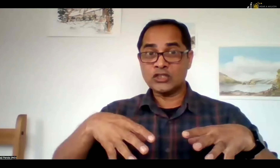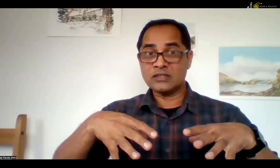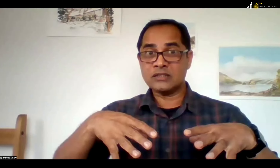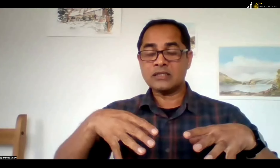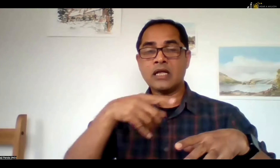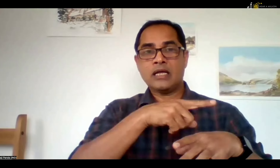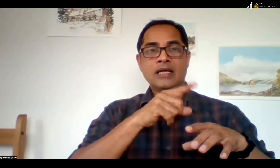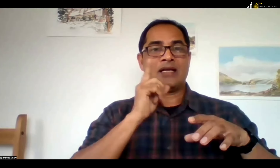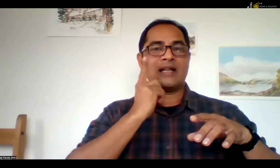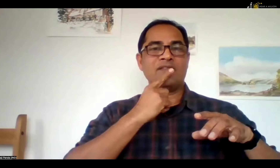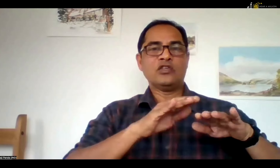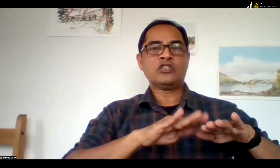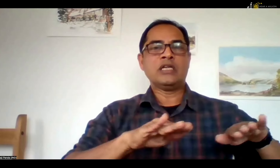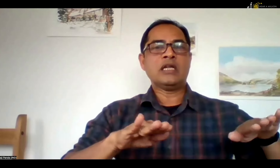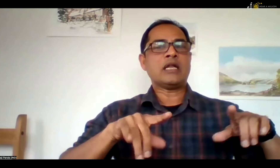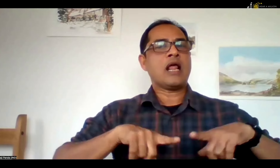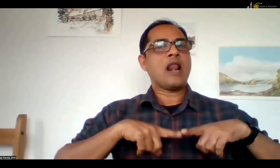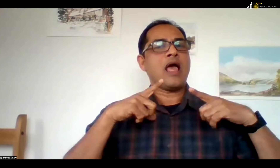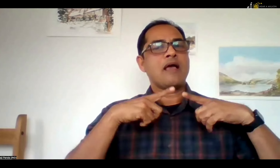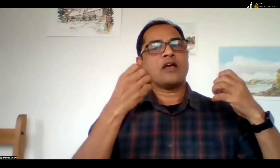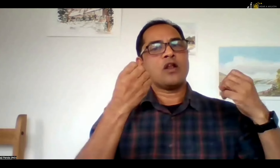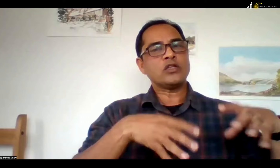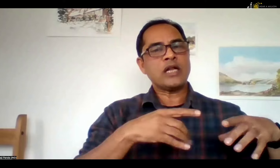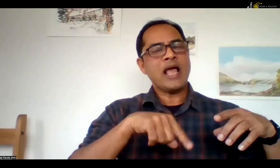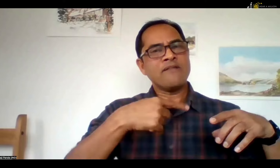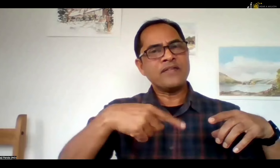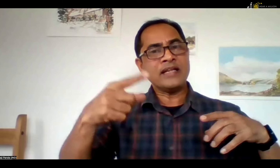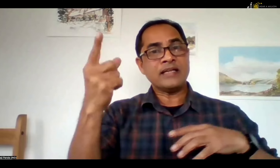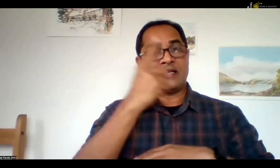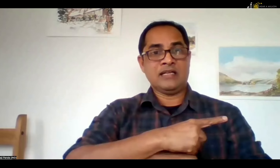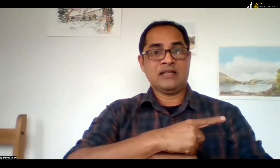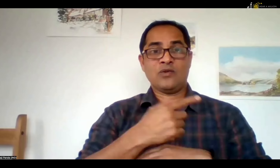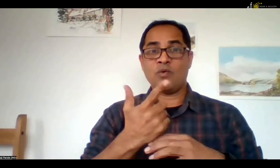political? Because think about these deaf children.